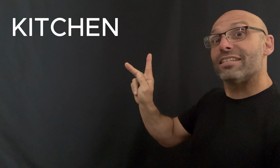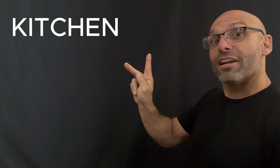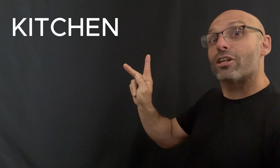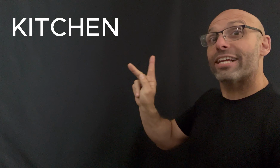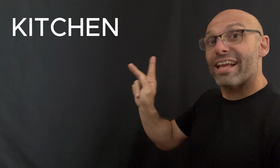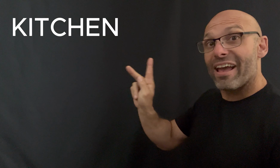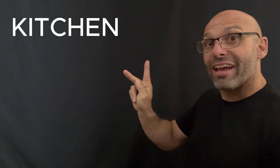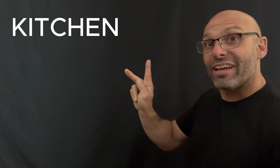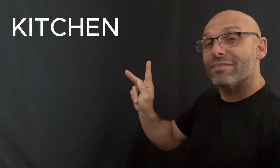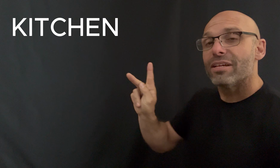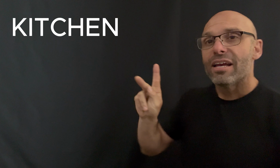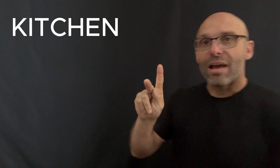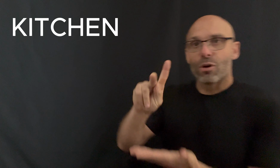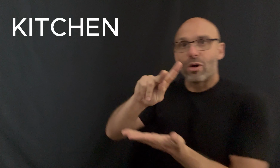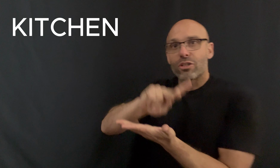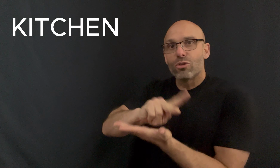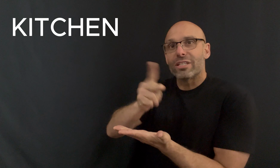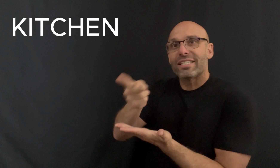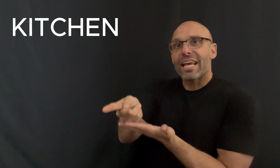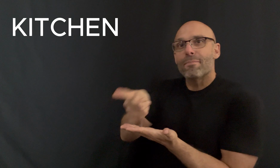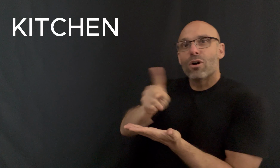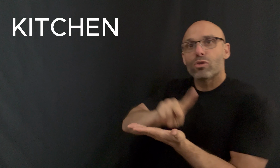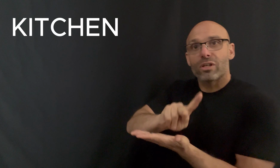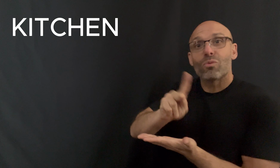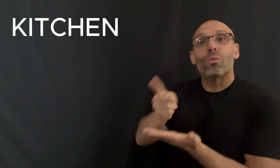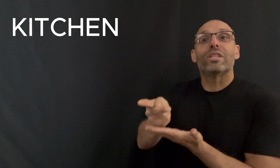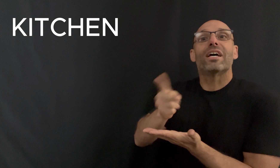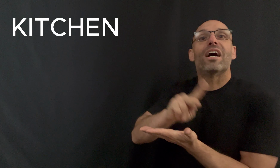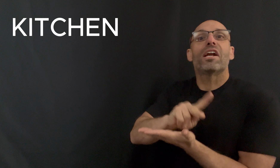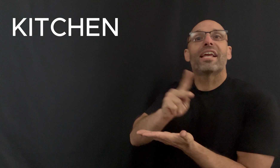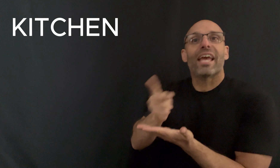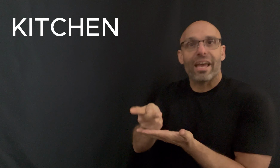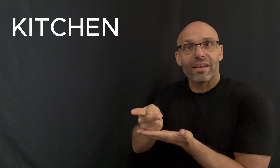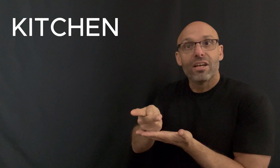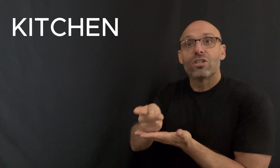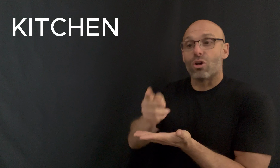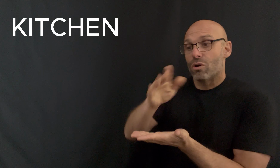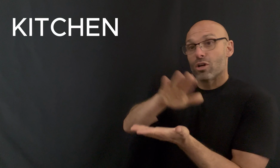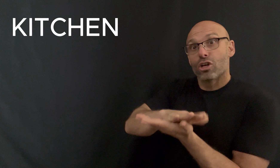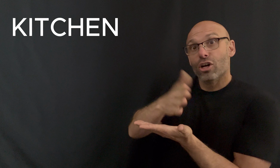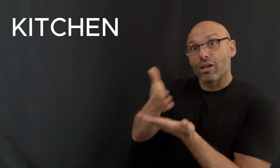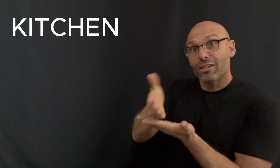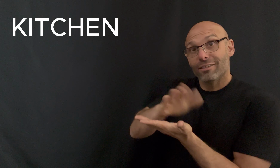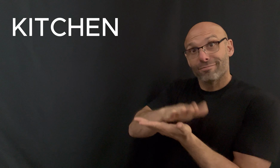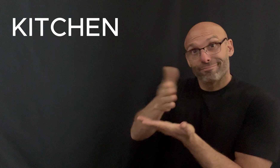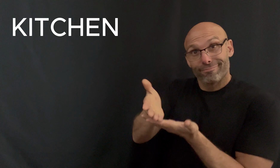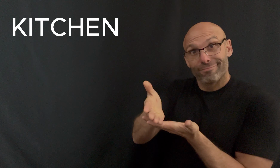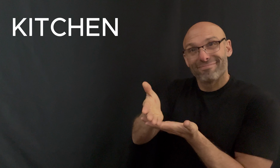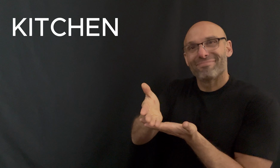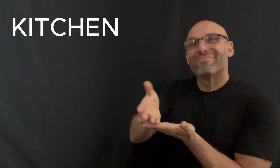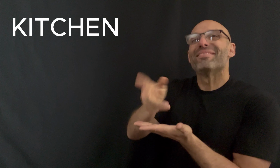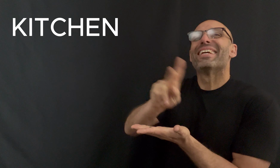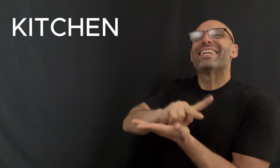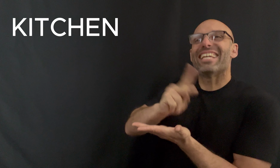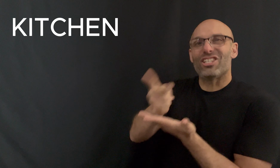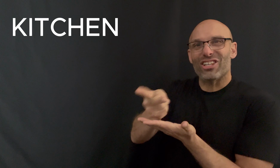letter K. And we're going to do the same motion with a K. So cook, kitchen.